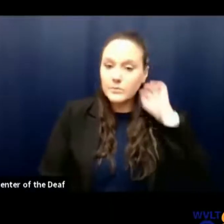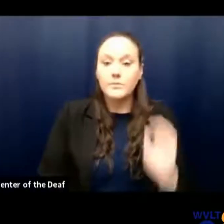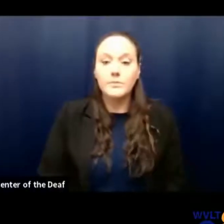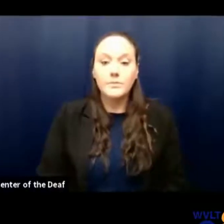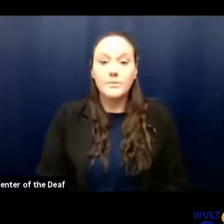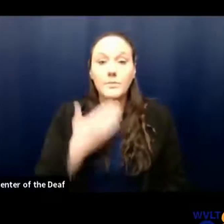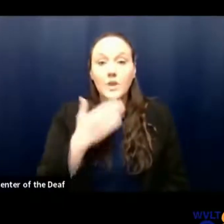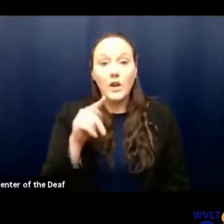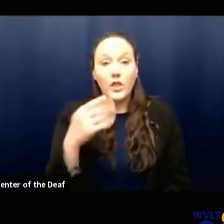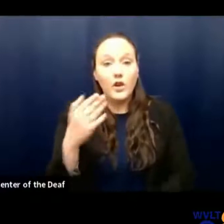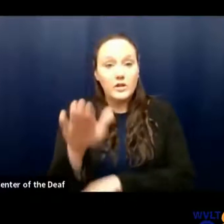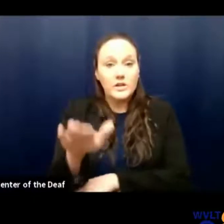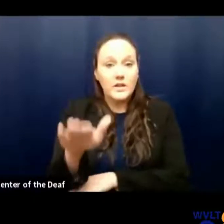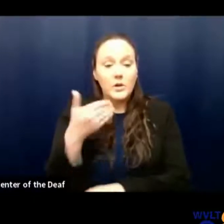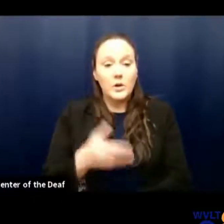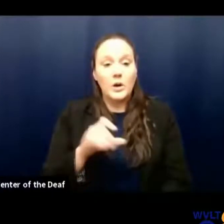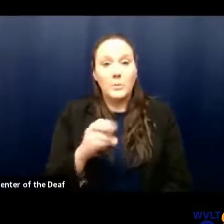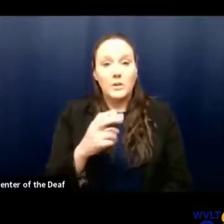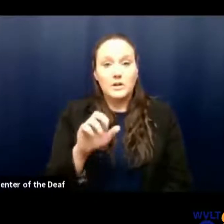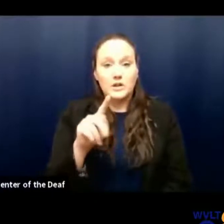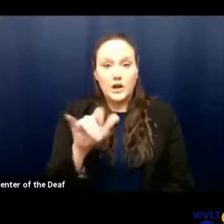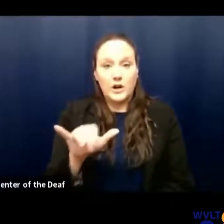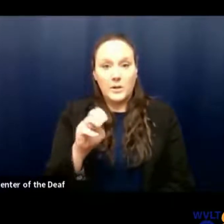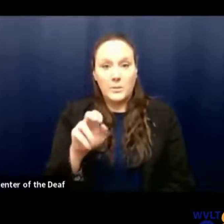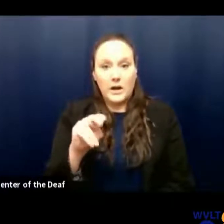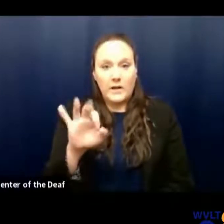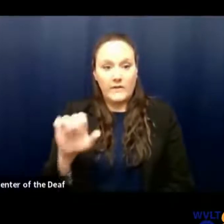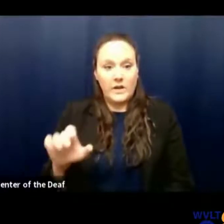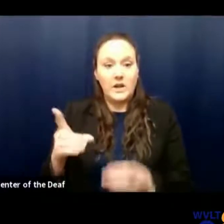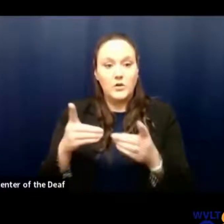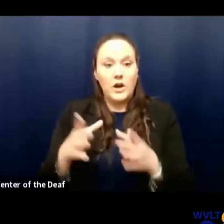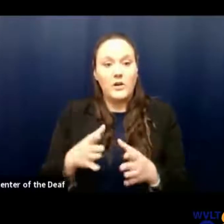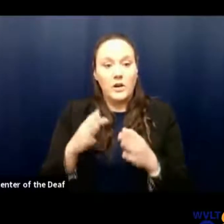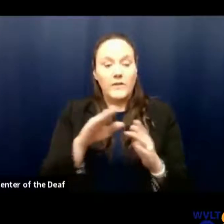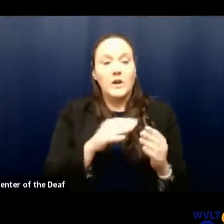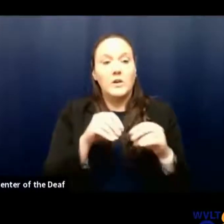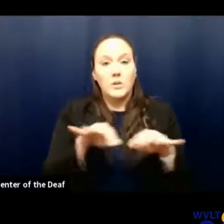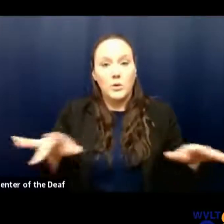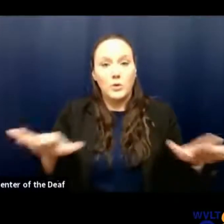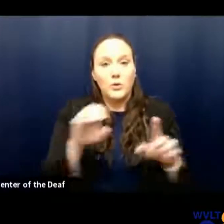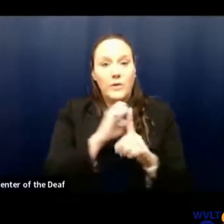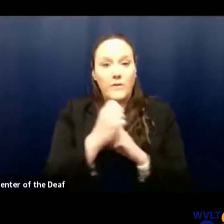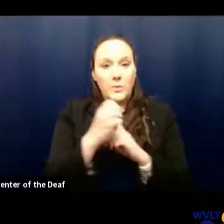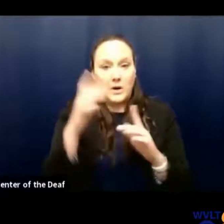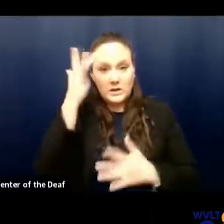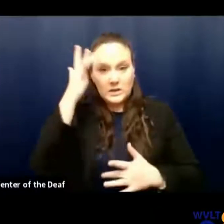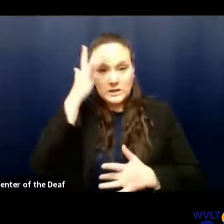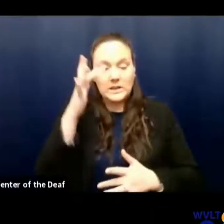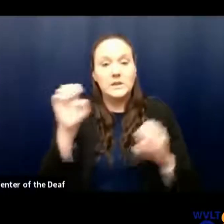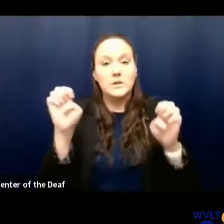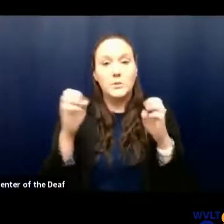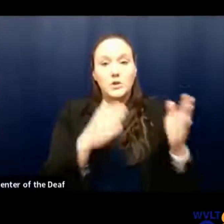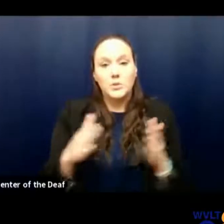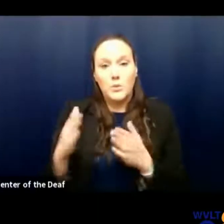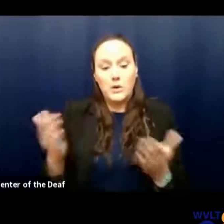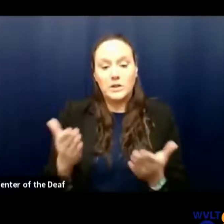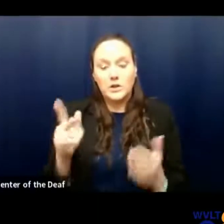Good Thursday afternoon. I'm Charity Menifee, Director of Communicable and Environmental Disease and Emergency Preparedness here at Knox County Health